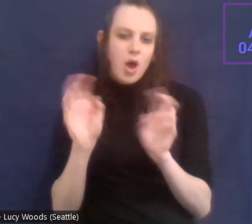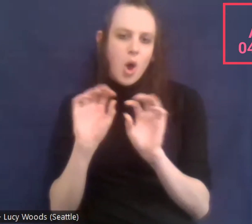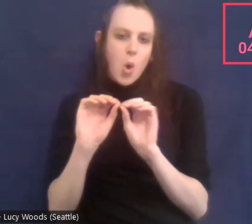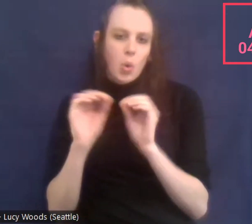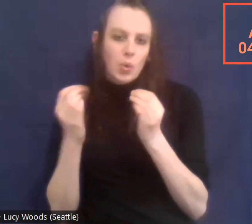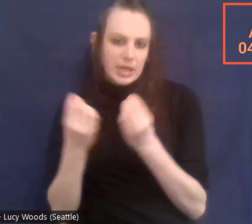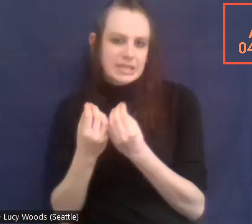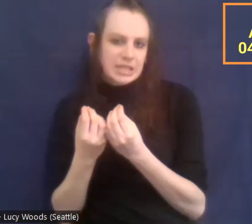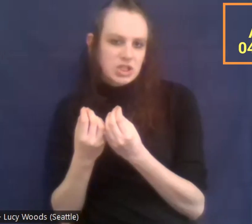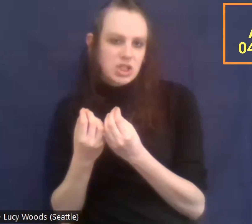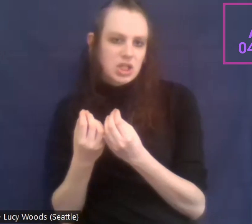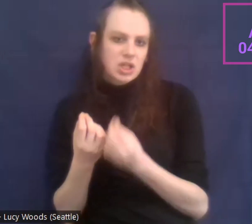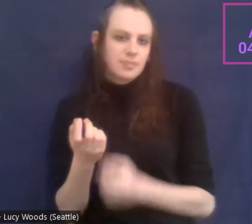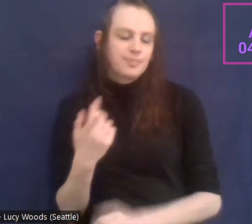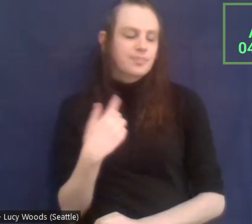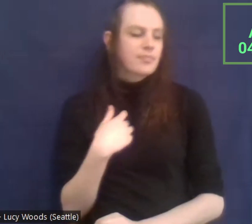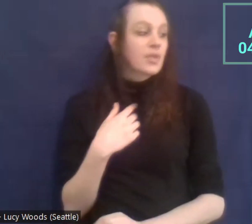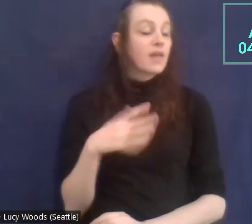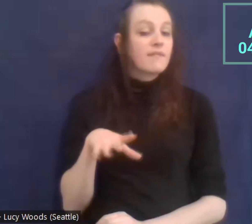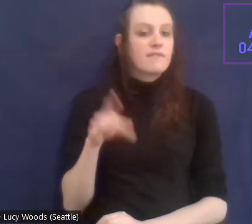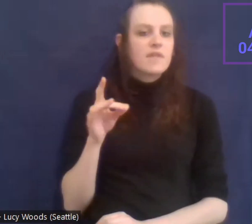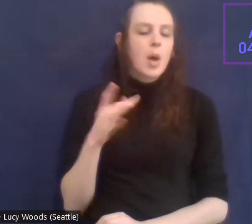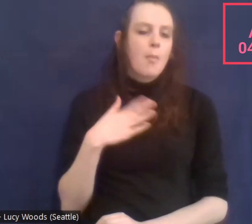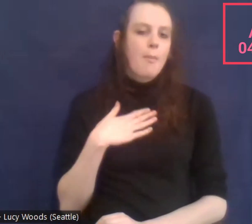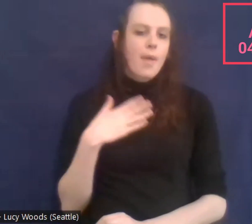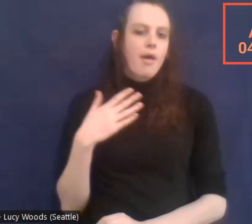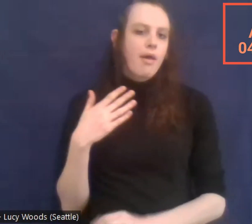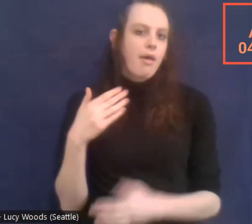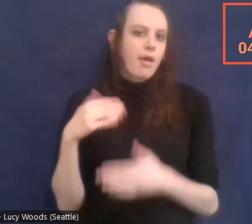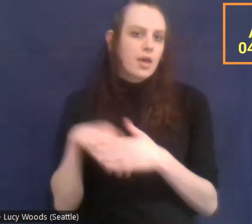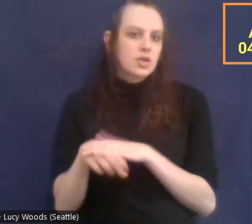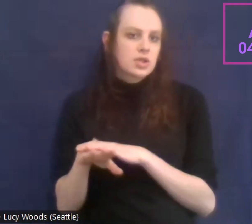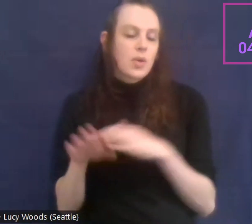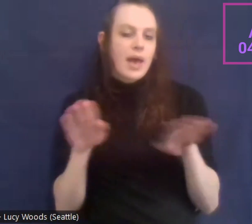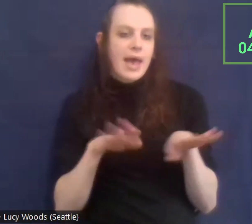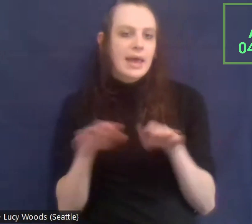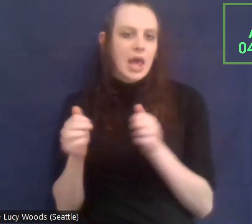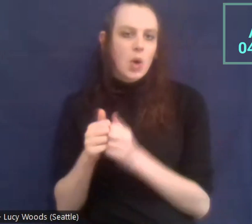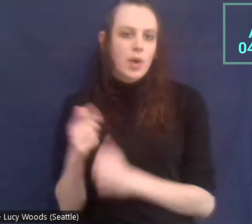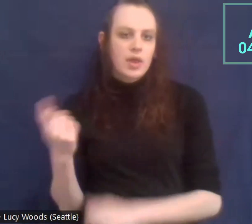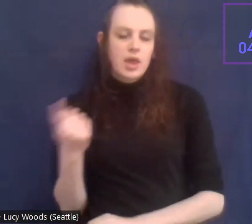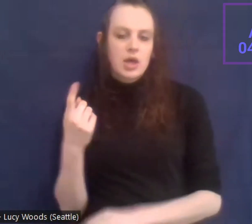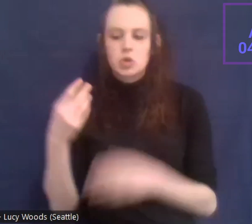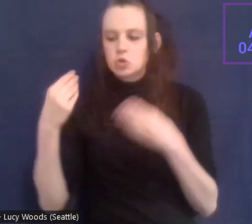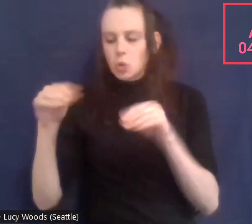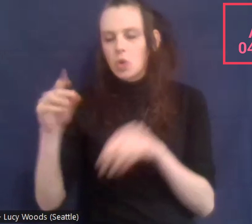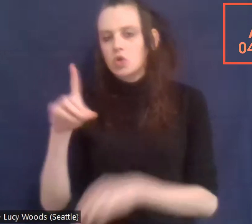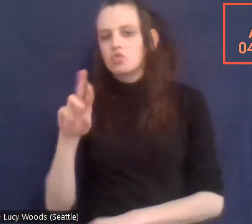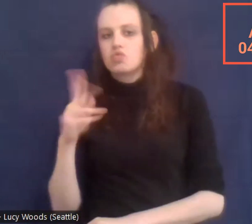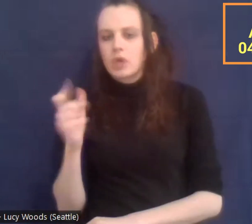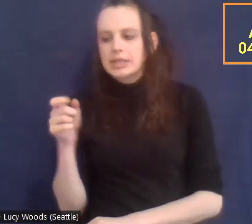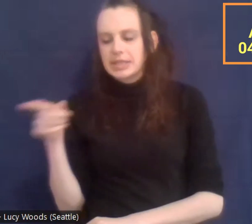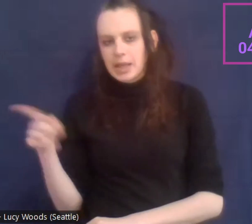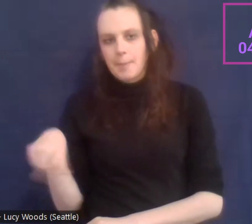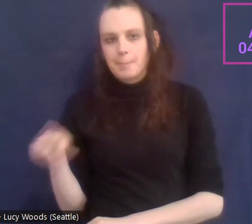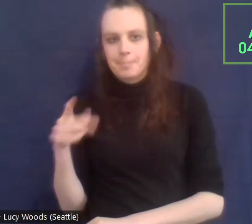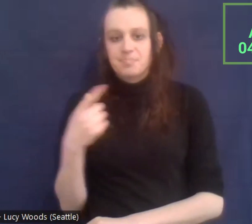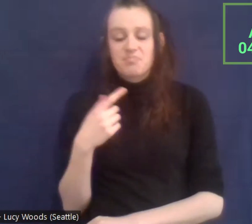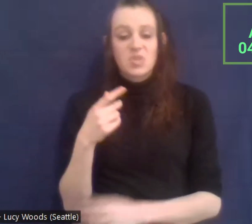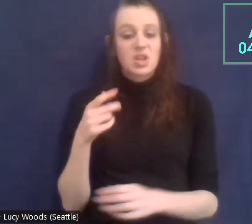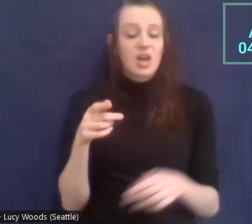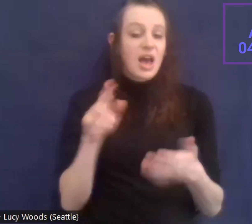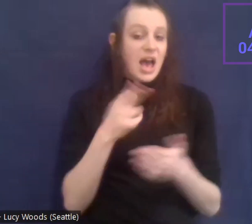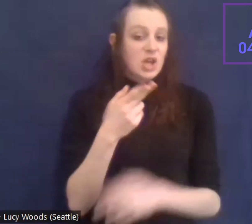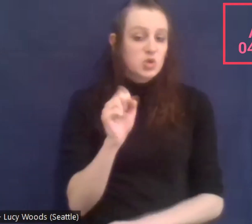I found my in with them by hanging out with the guy that sold them drugs. I didn't really drink throughout high school. I